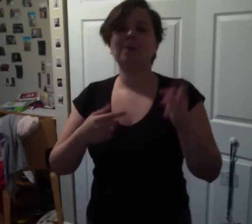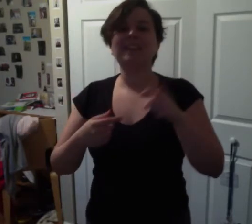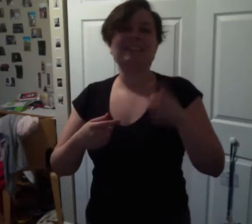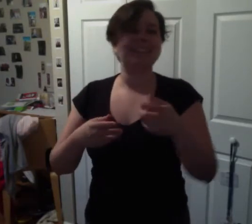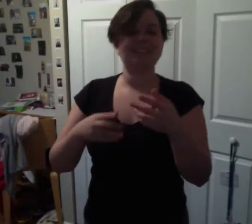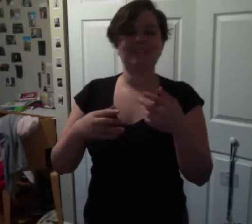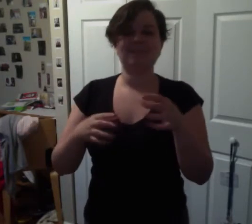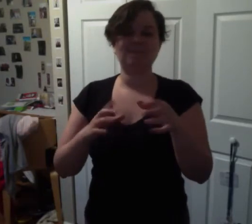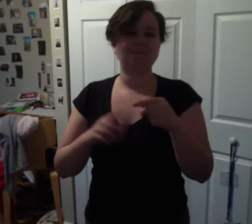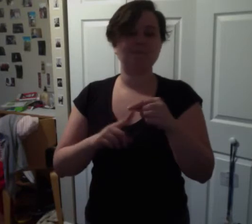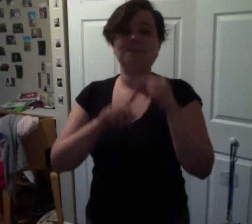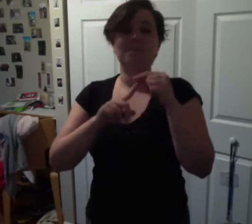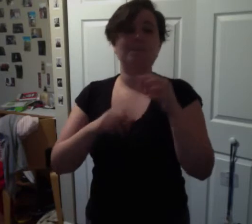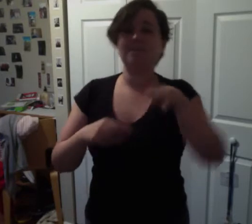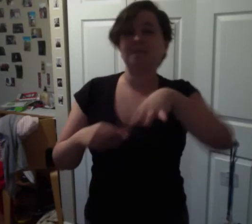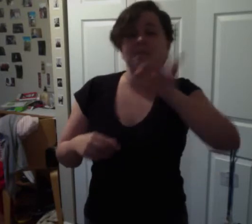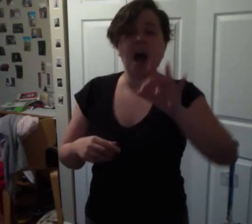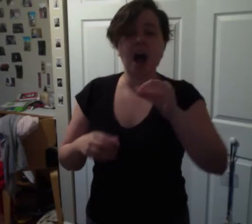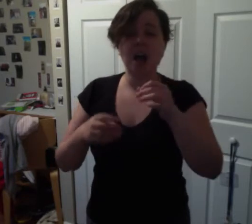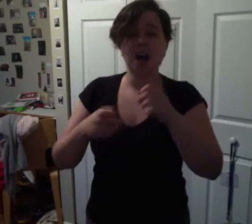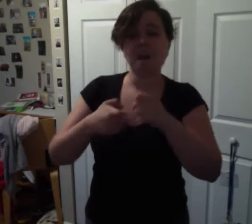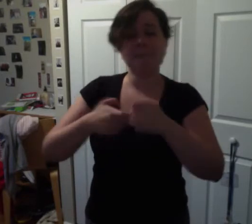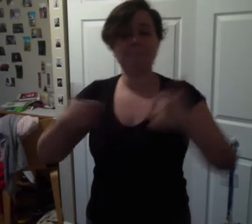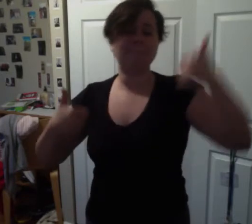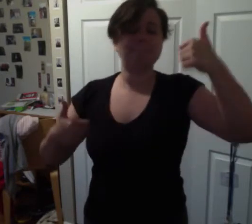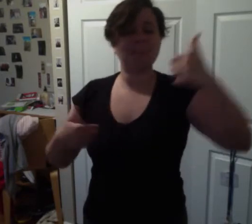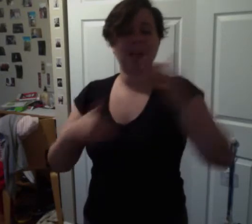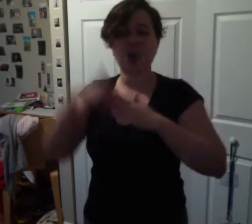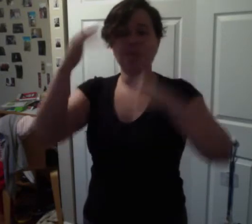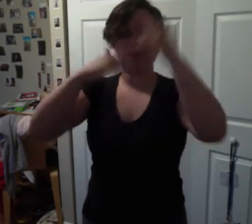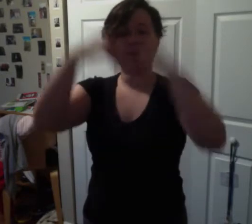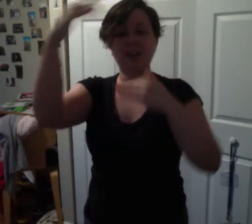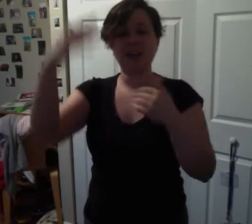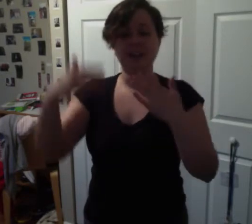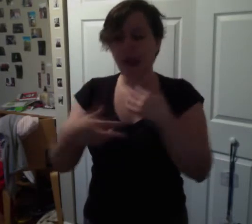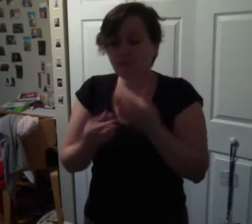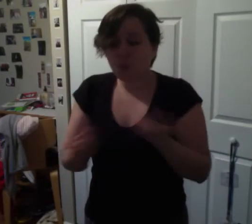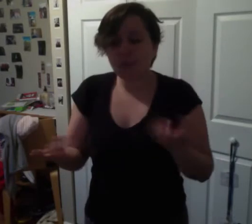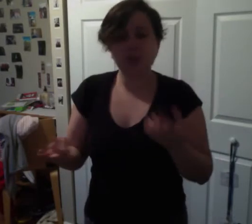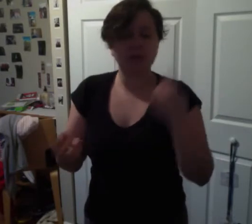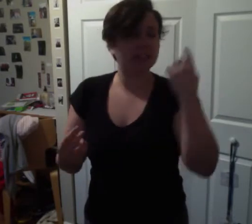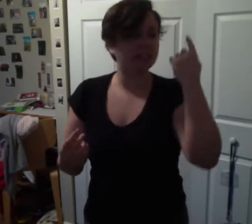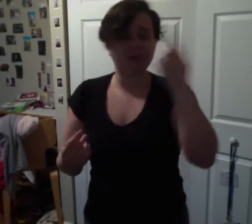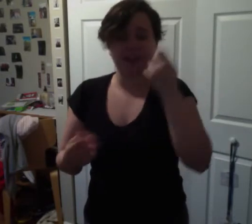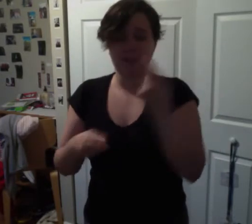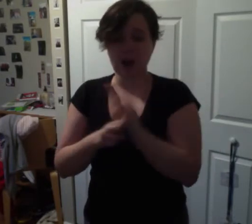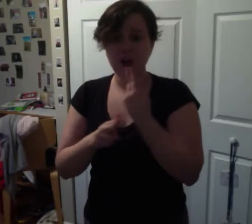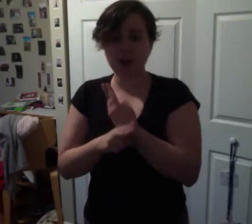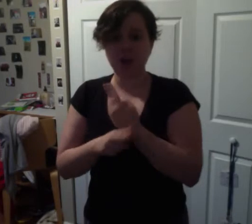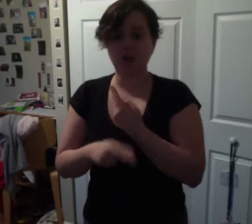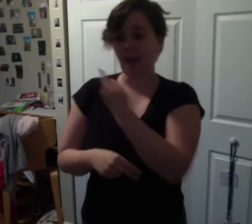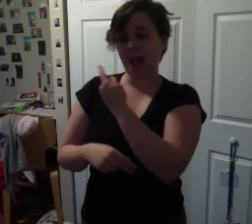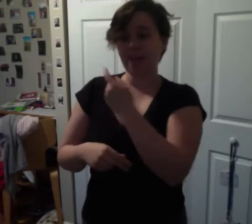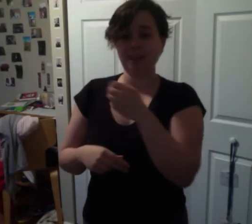buildings, there was in part the resources necessary to think about those things. In this bank that we called the Arts Bank, it was in